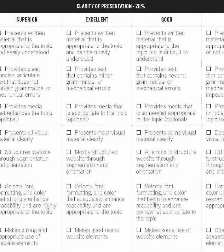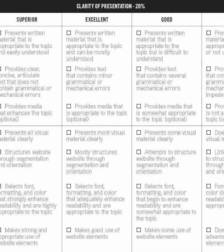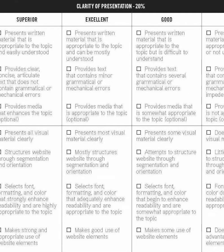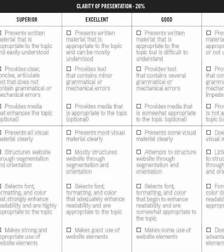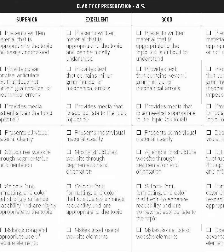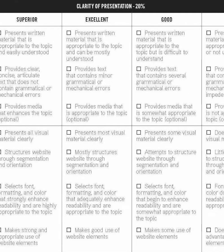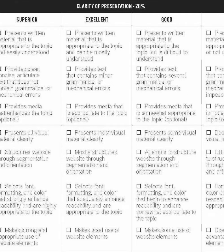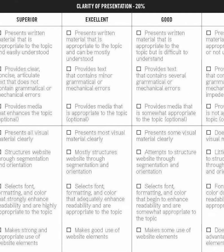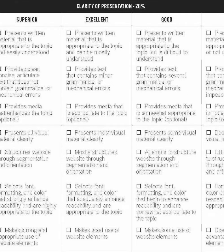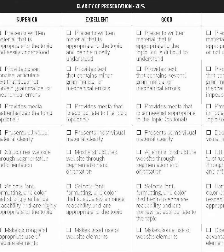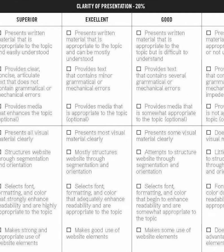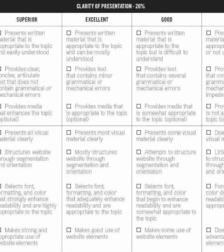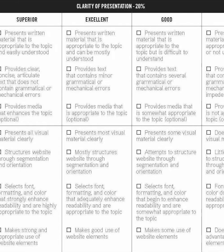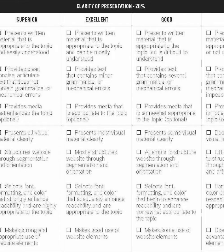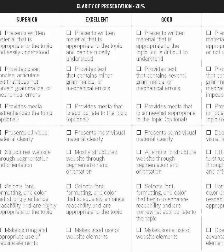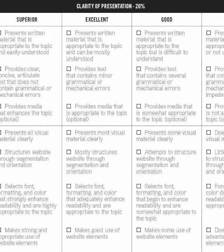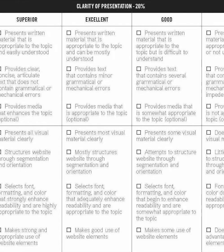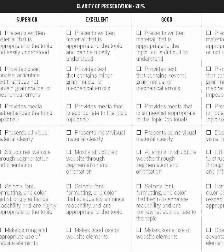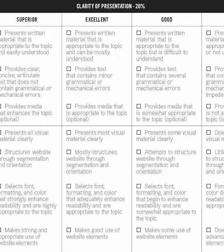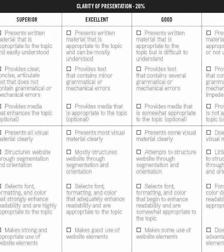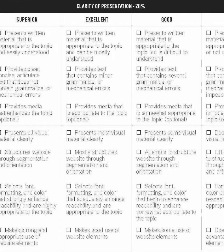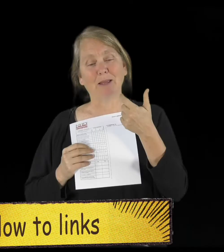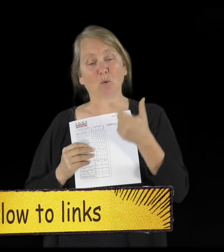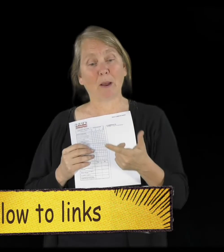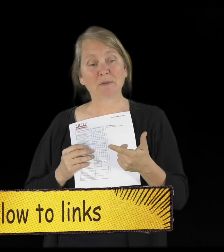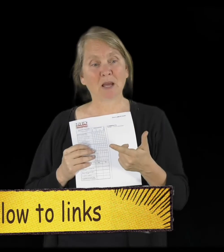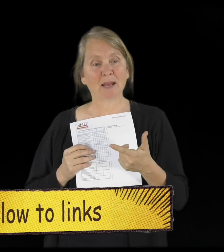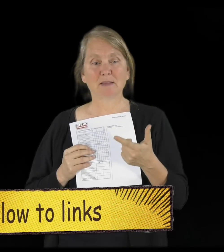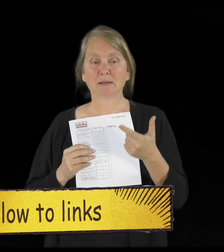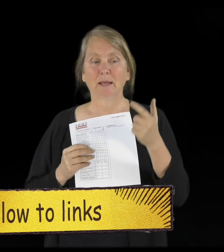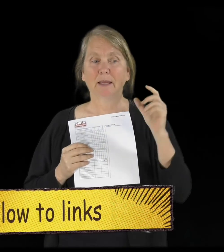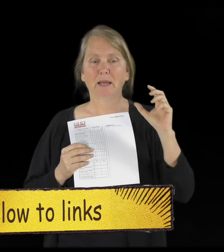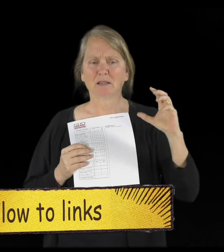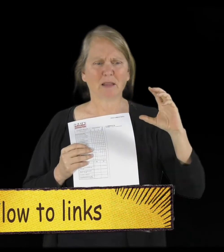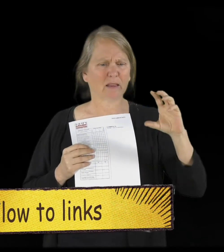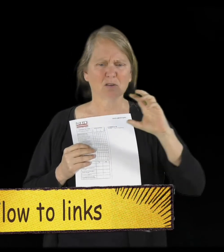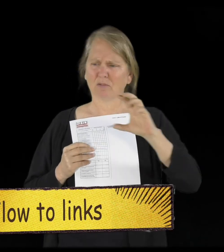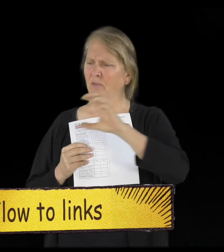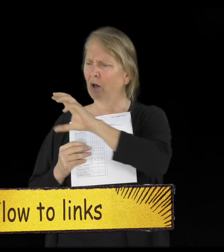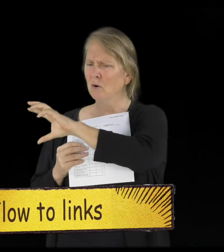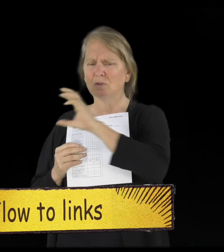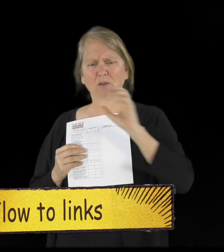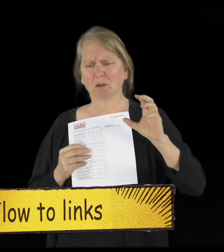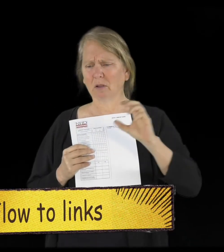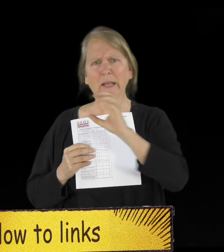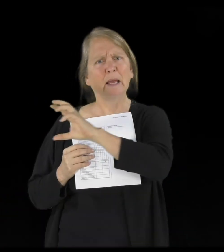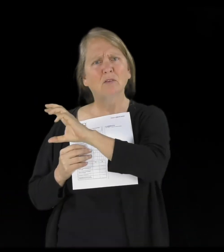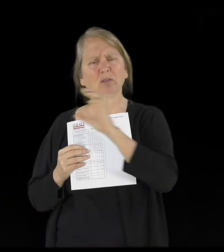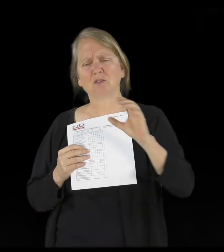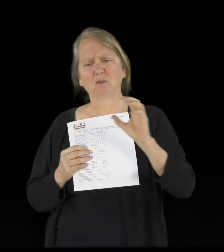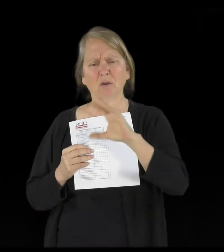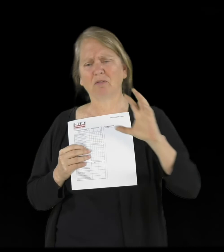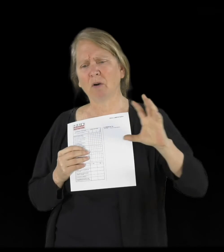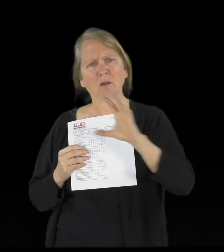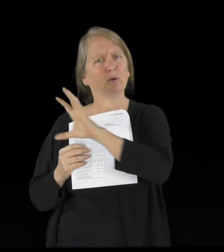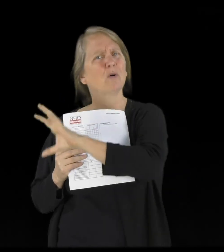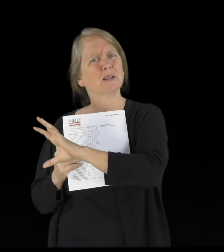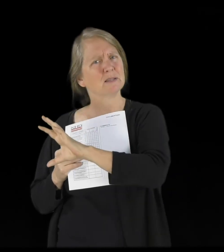writing, paragraph structure. In the websites, it's that there's a flow to the links, that you can follow the organization of